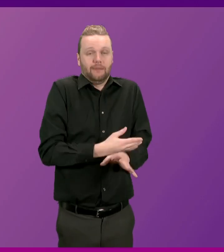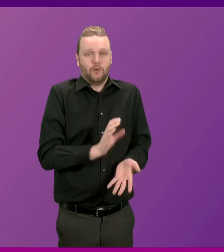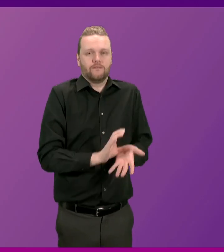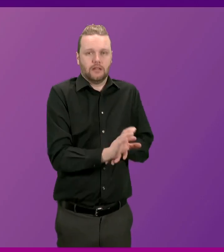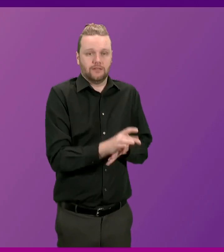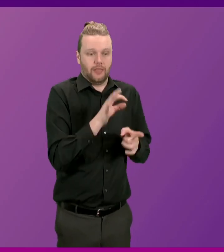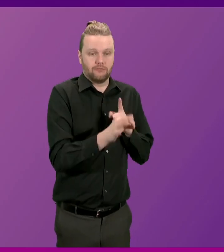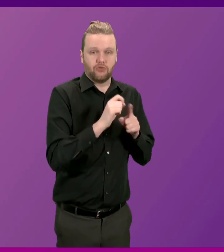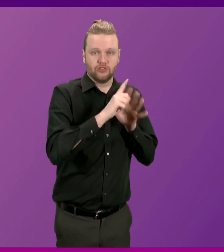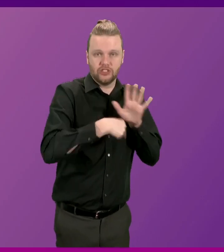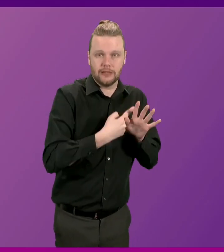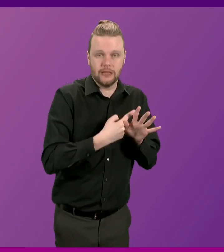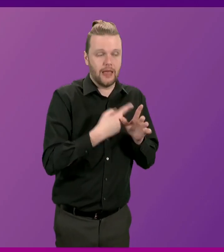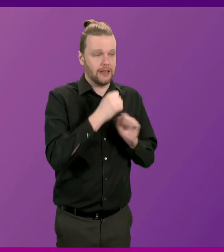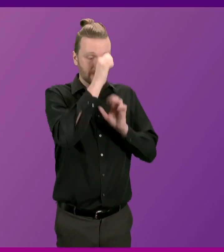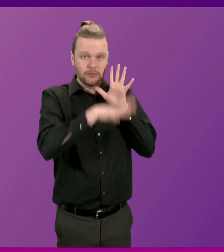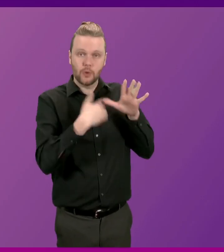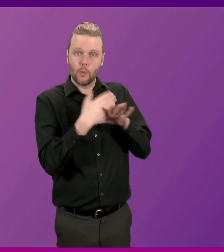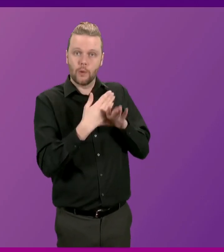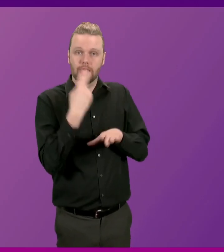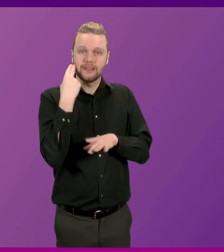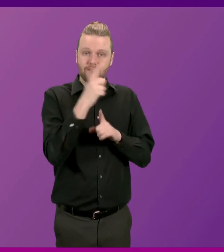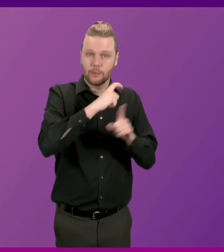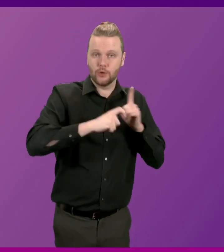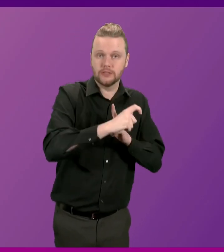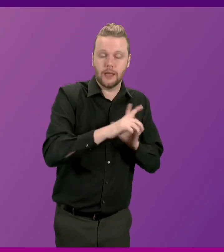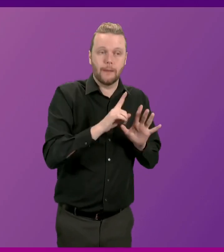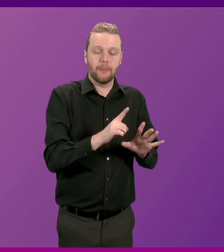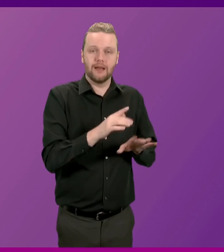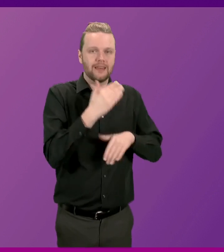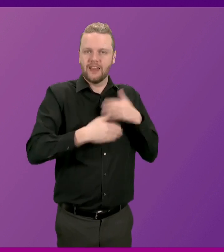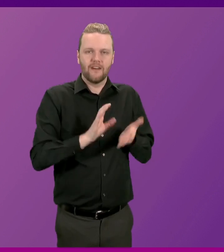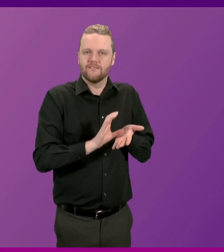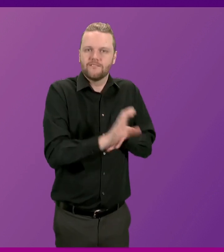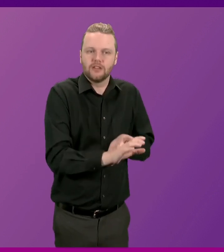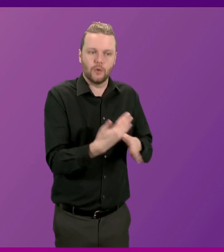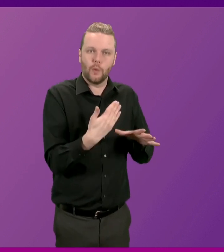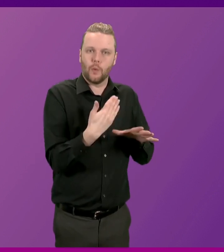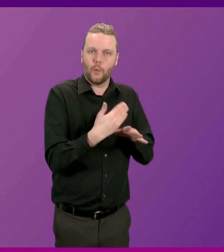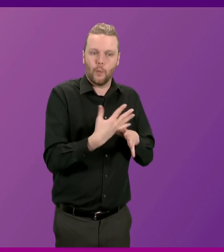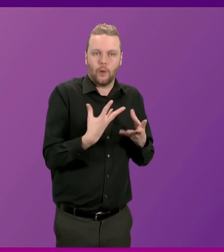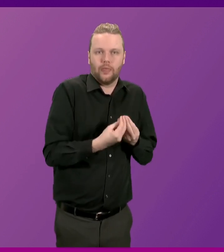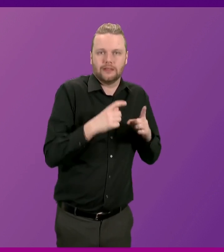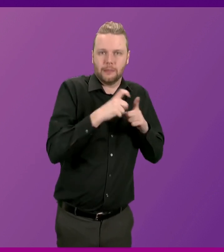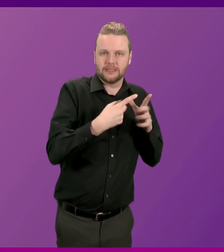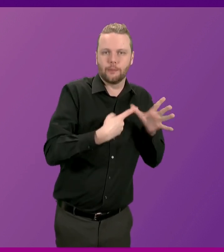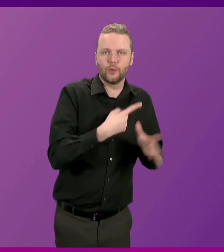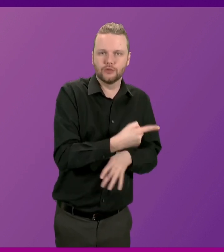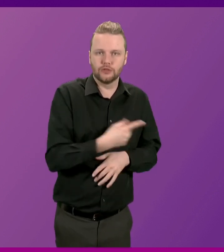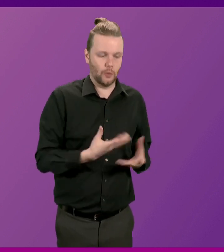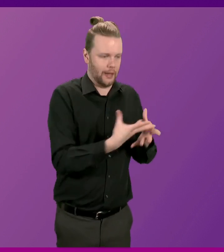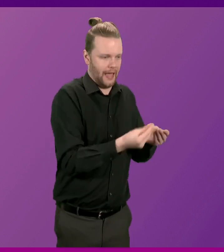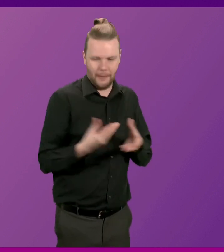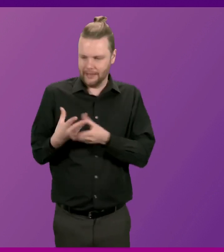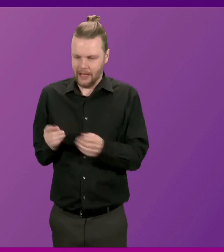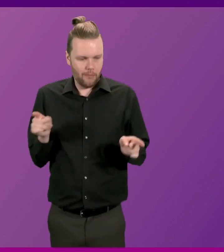specific project, had a lot of experience of working with the deaf community, but hadn't been funded to work specifically on domestic abuse. So there are gaps there, and